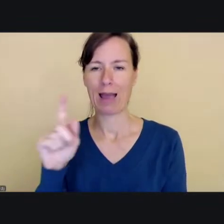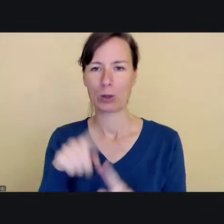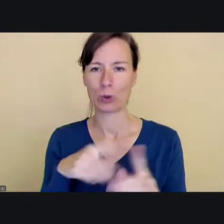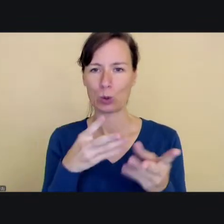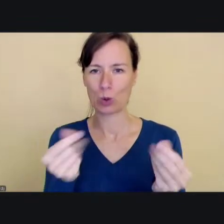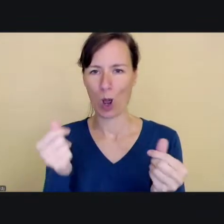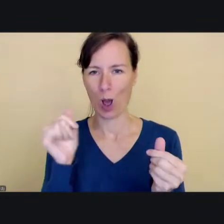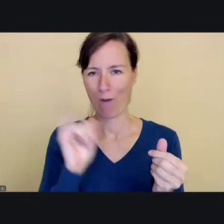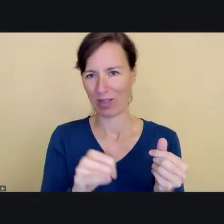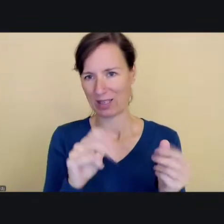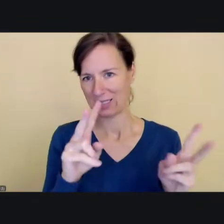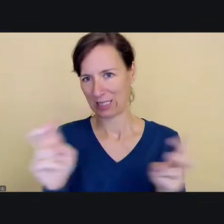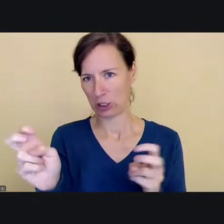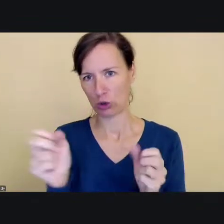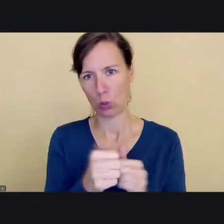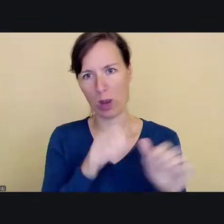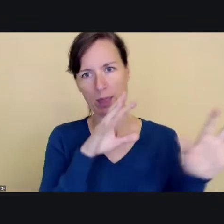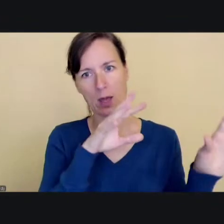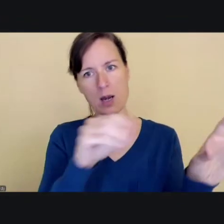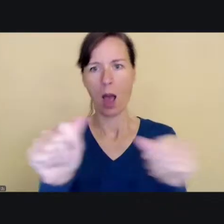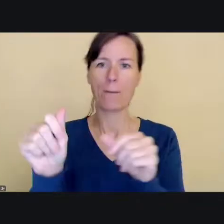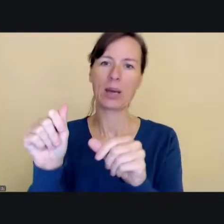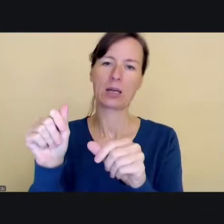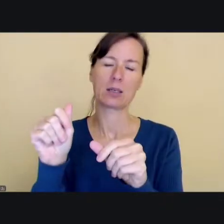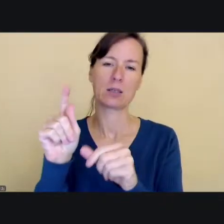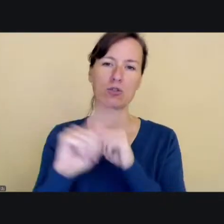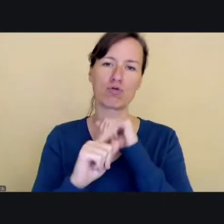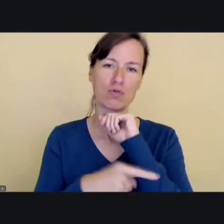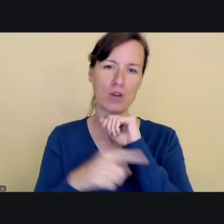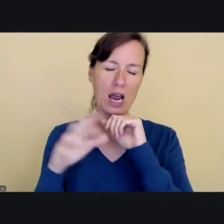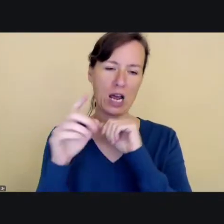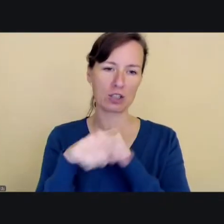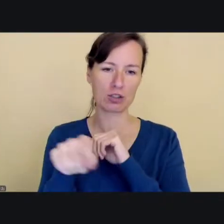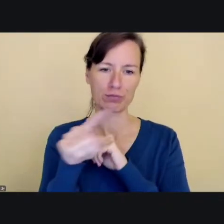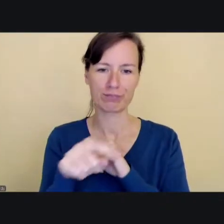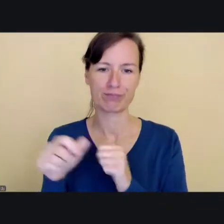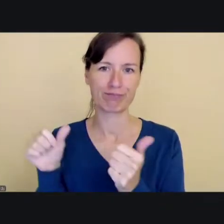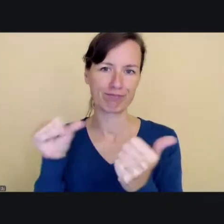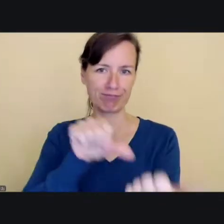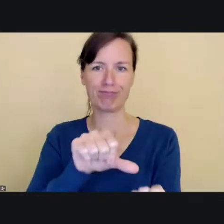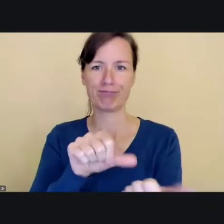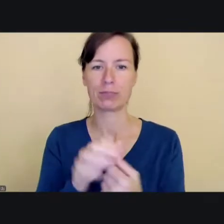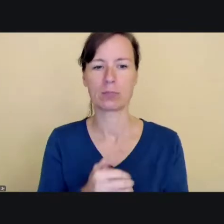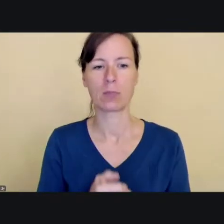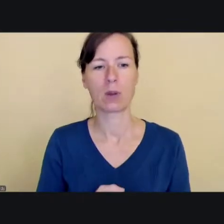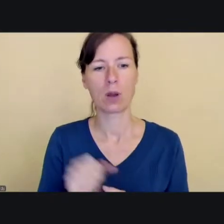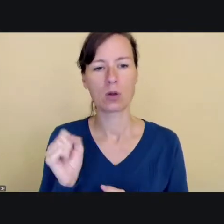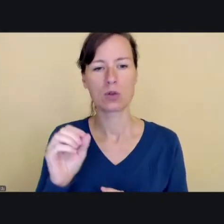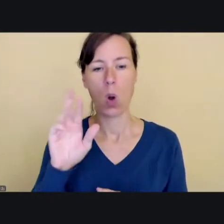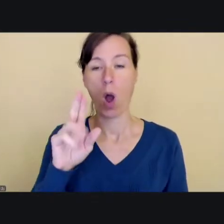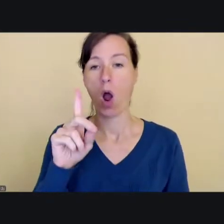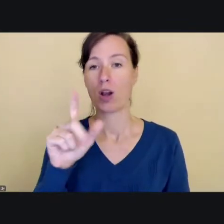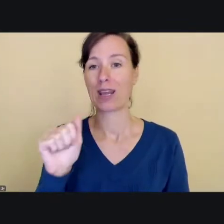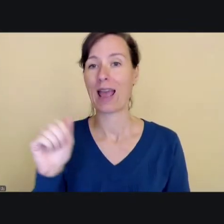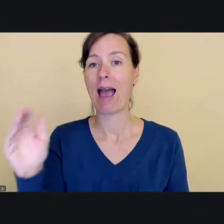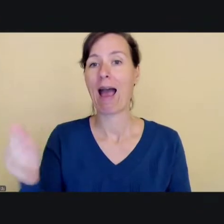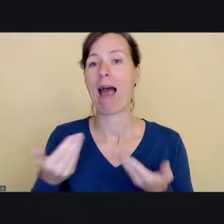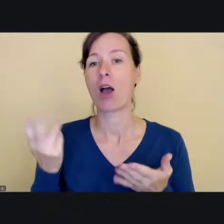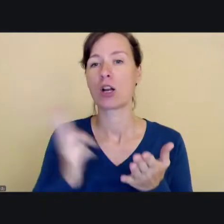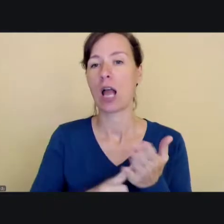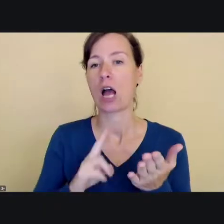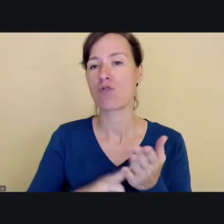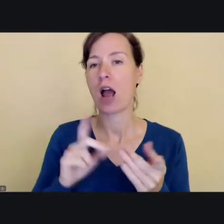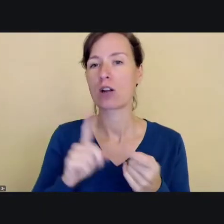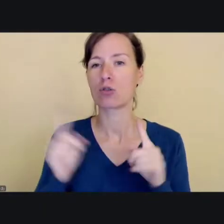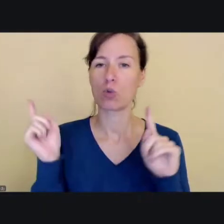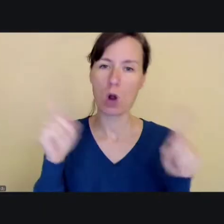on with dumping. The RDA has hired contractors to come in and remove the dump that has been put